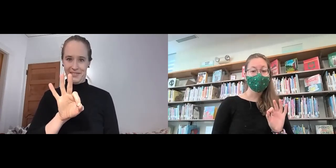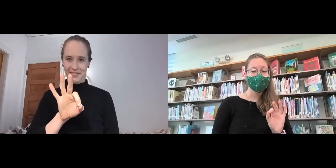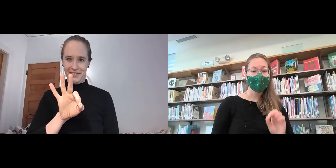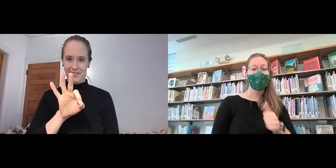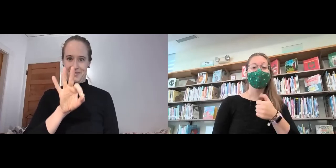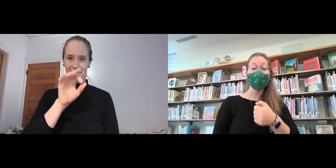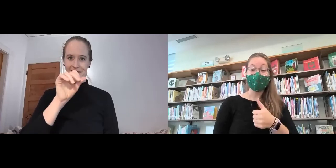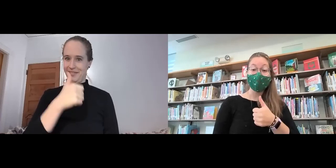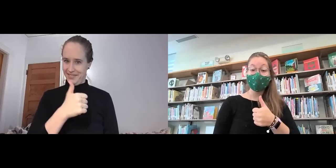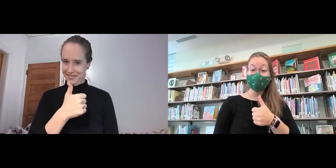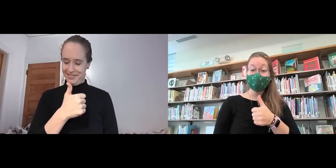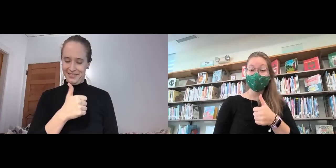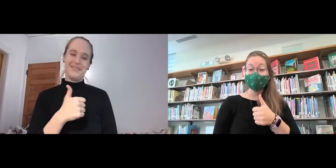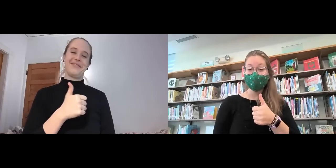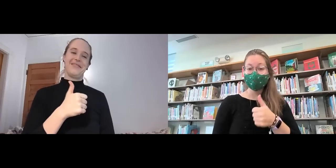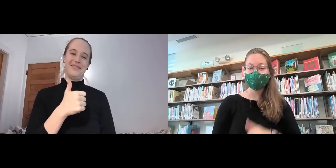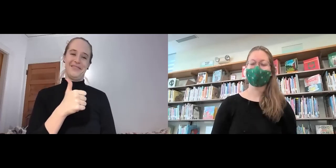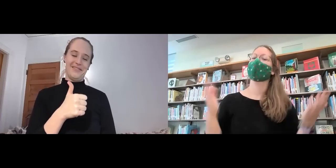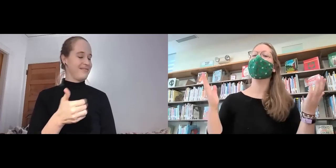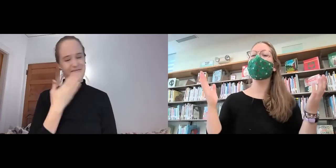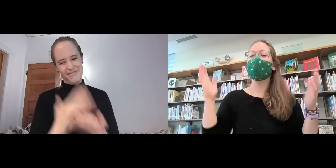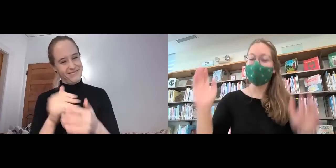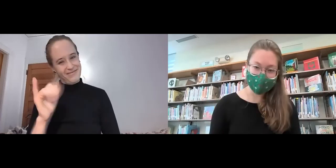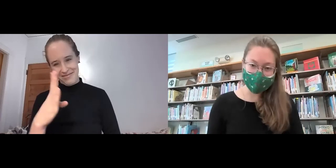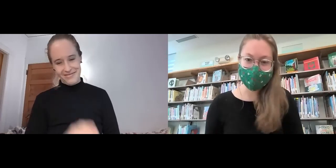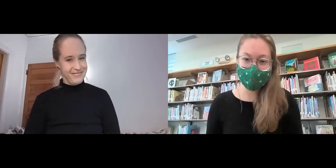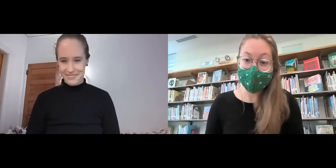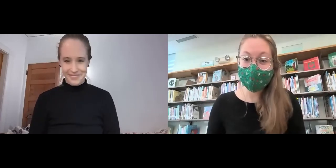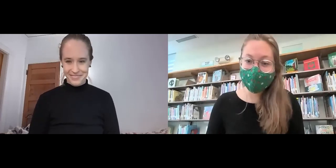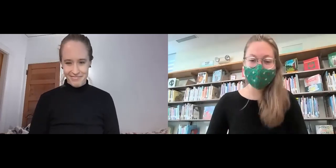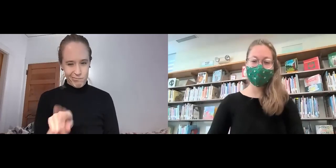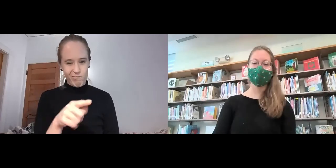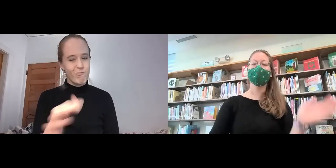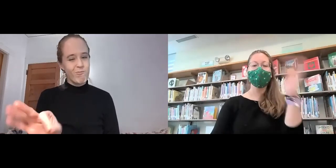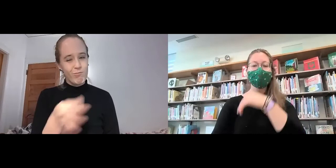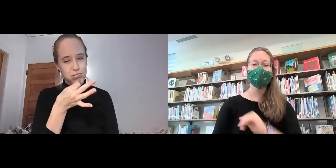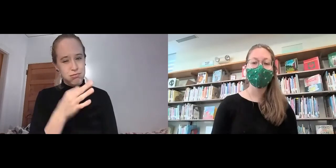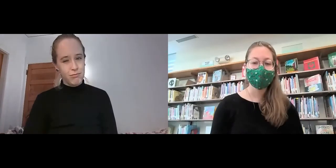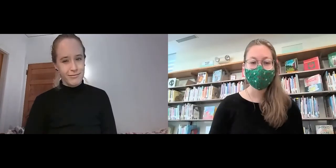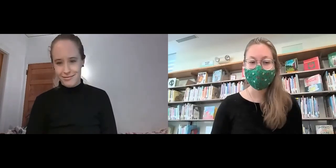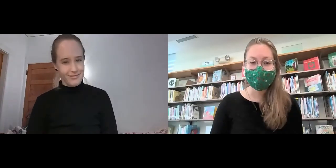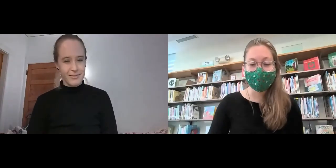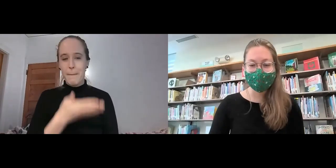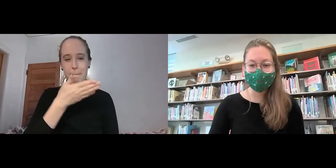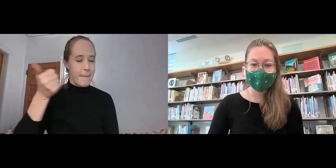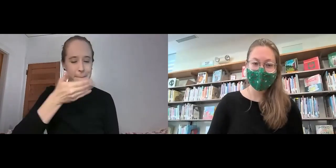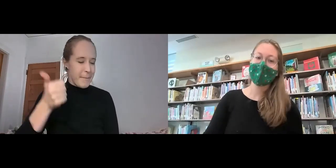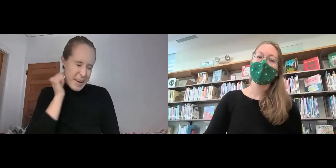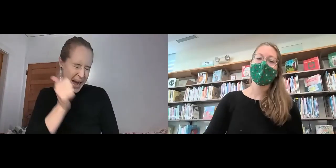9, and 10. Oh, you guys are so good. You're getting better and better every single